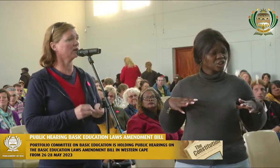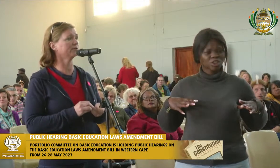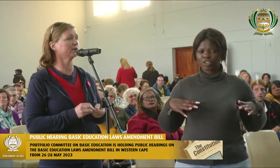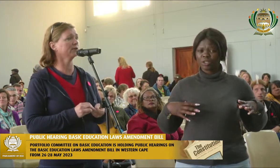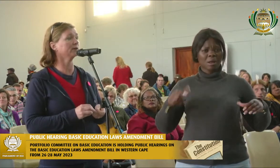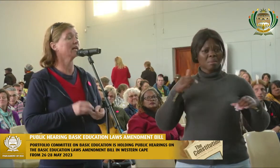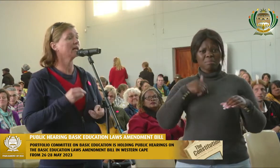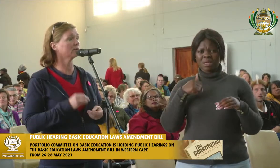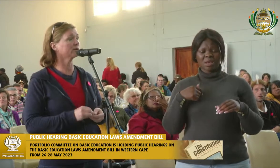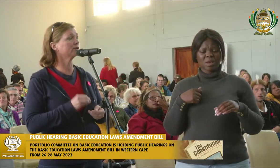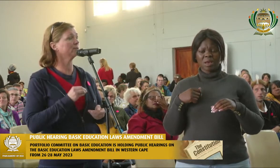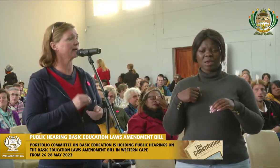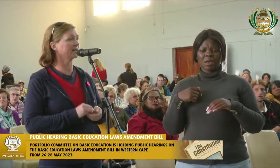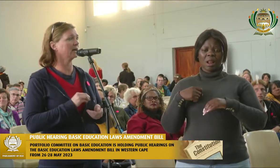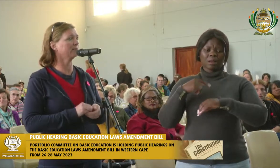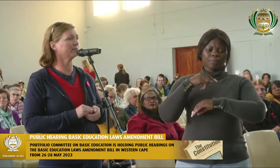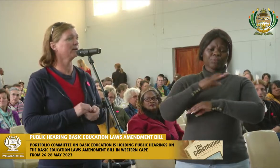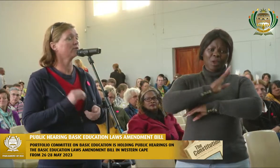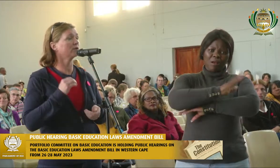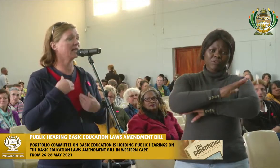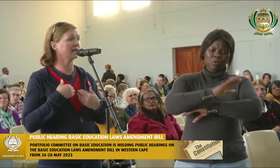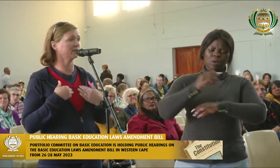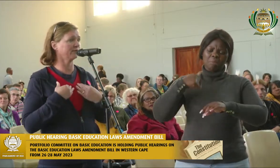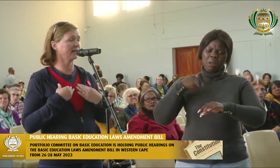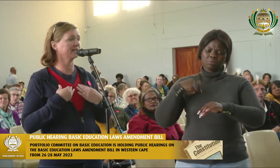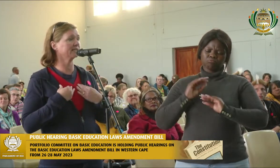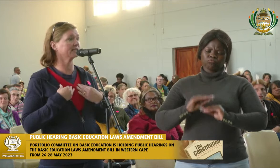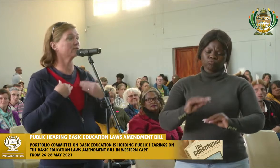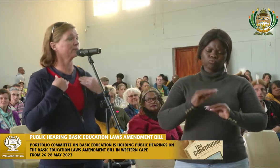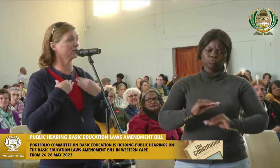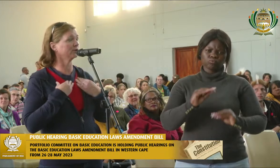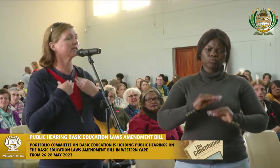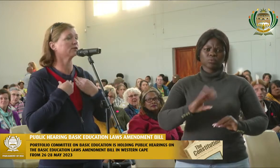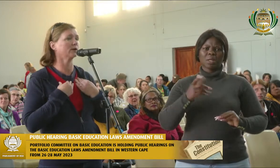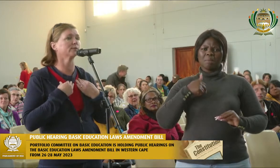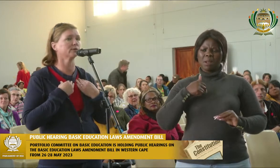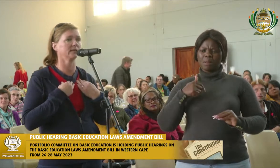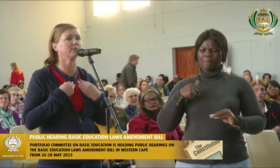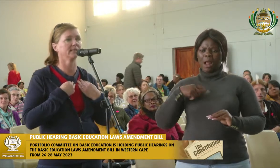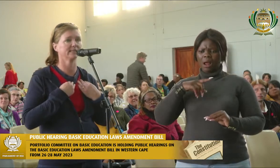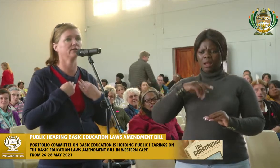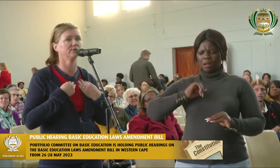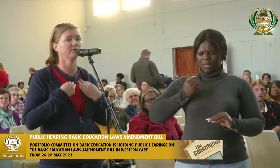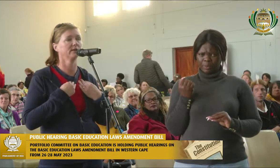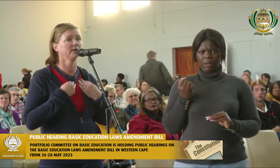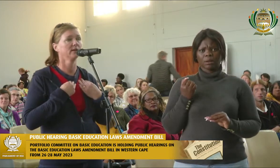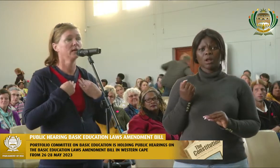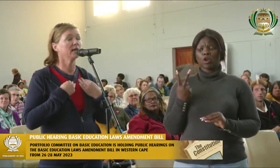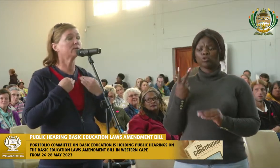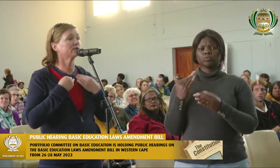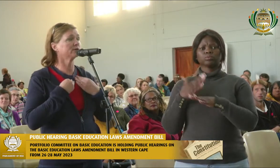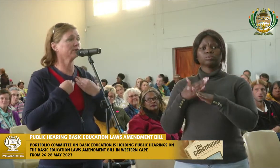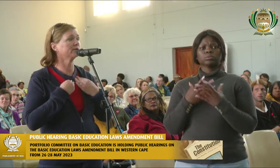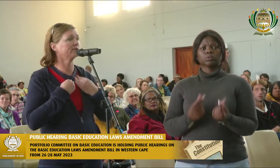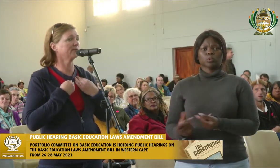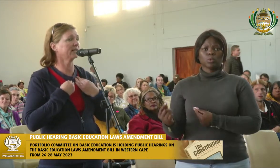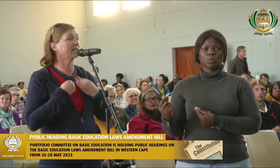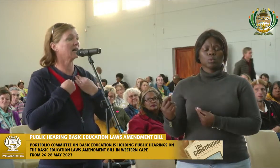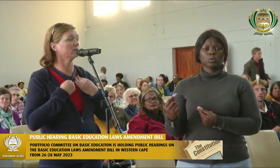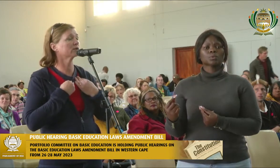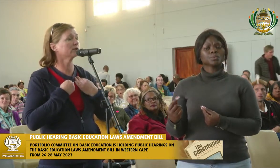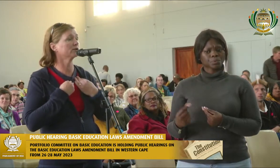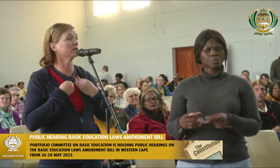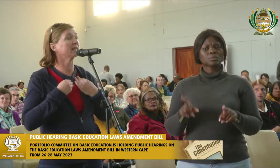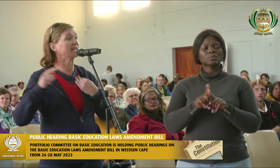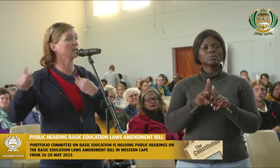teach all afternoon in order to make up for the lack of finances from choosing to homeschool him myself. It was due to the fact